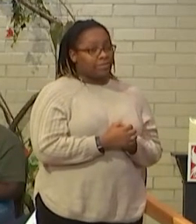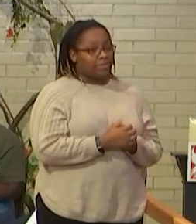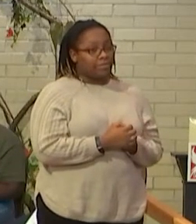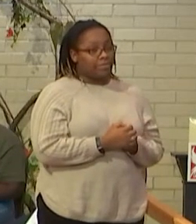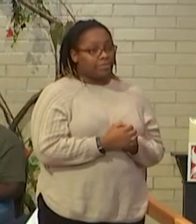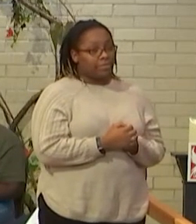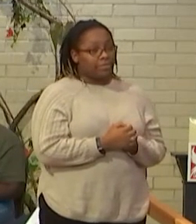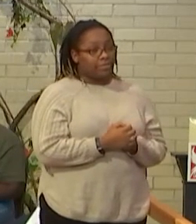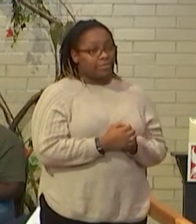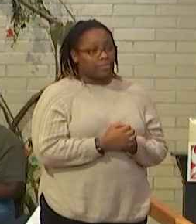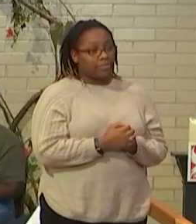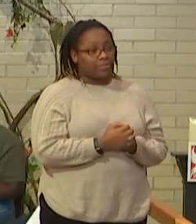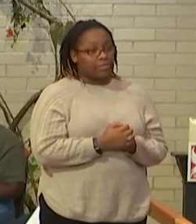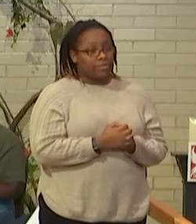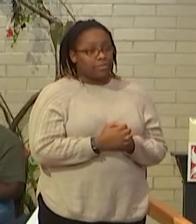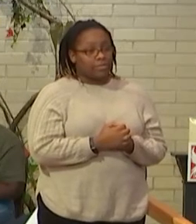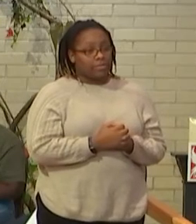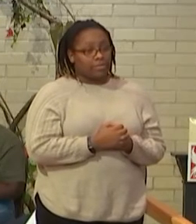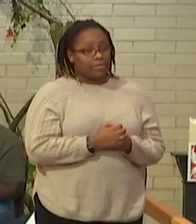things happen